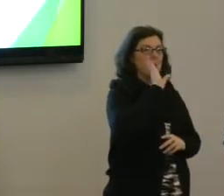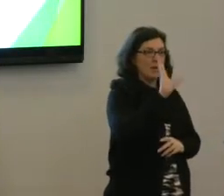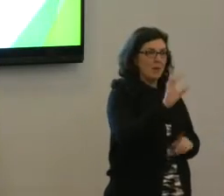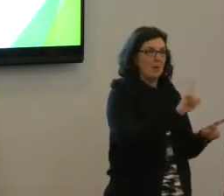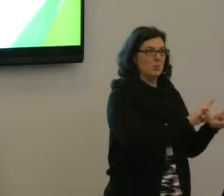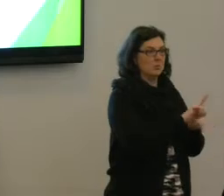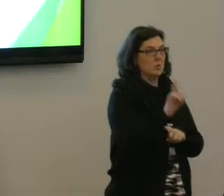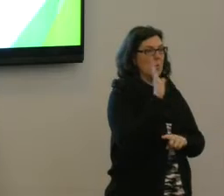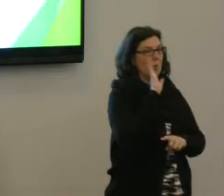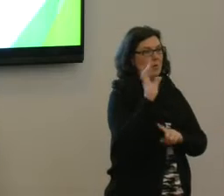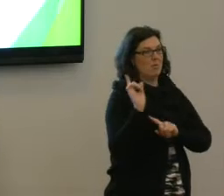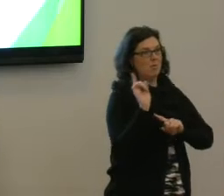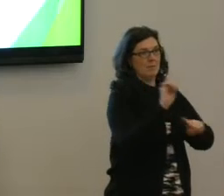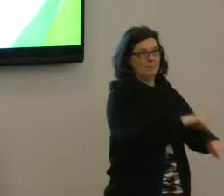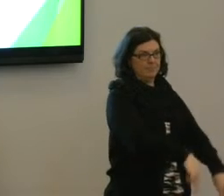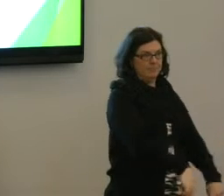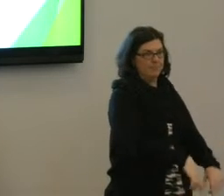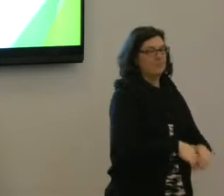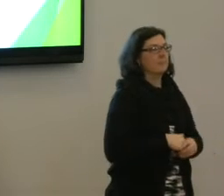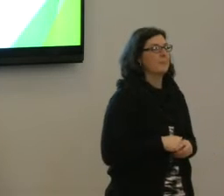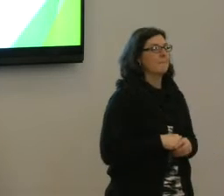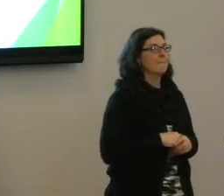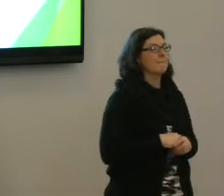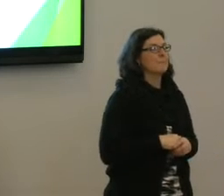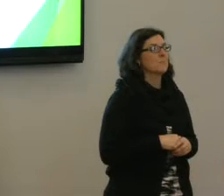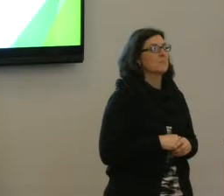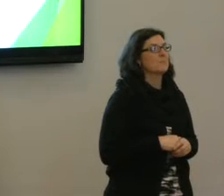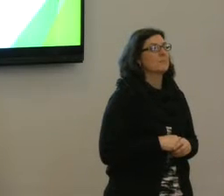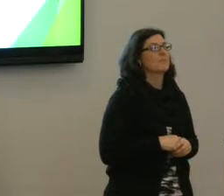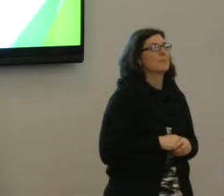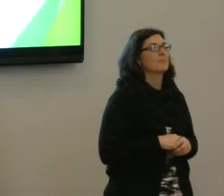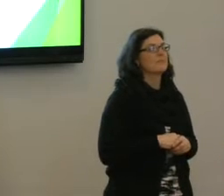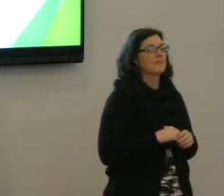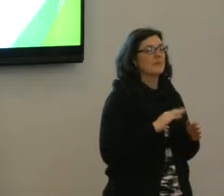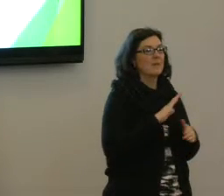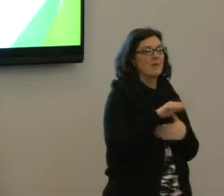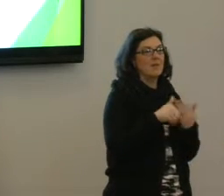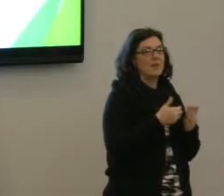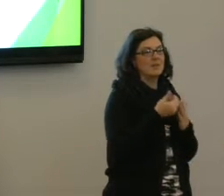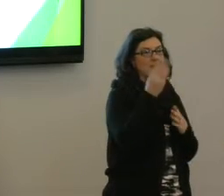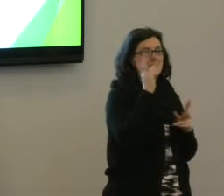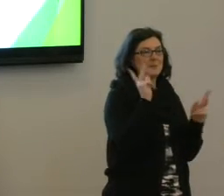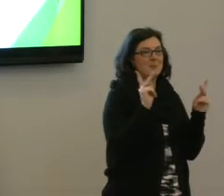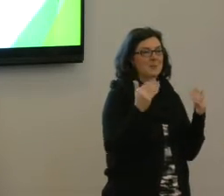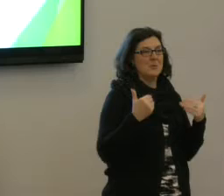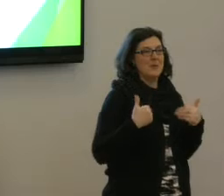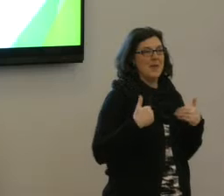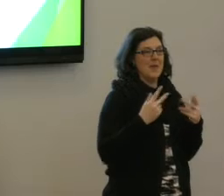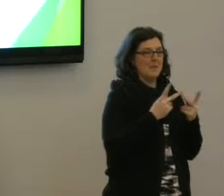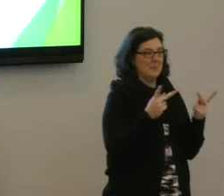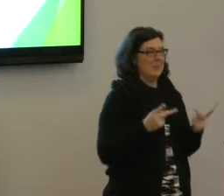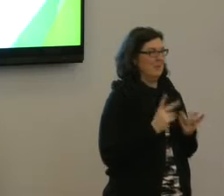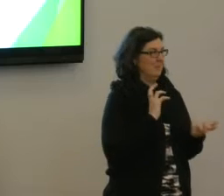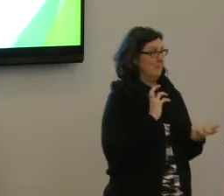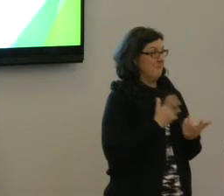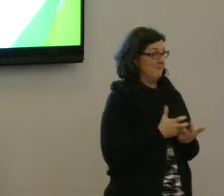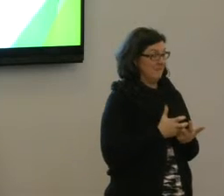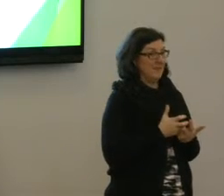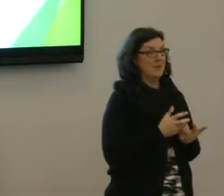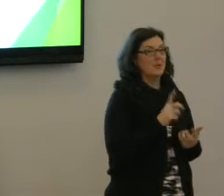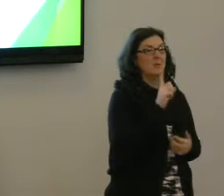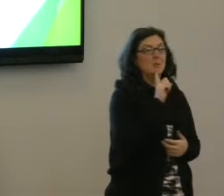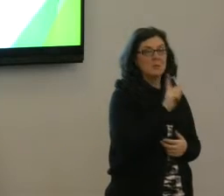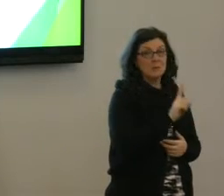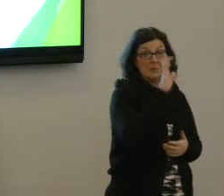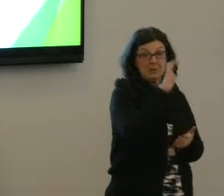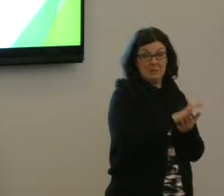shall come. All of God's critters got a place in the choir. Do we really believe that? Do we really